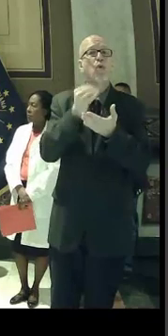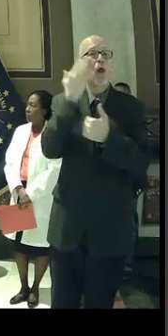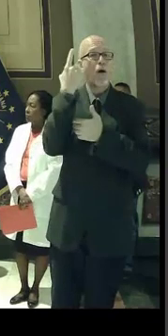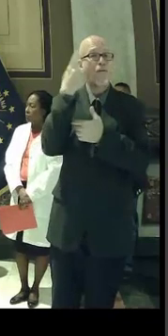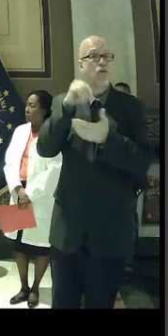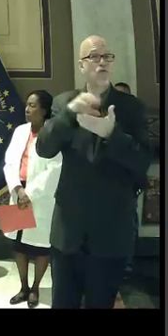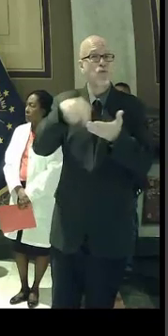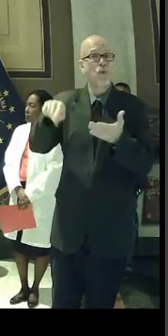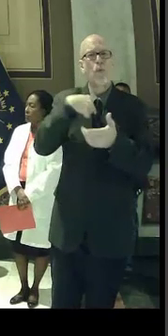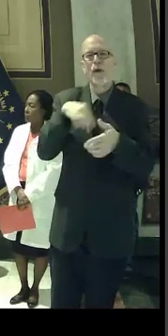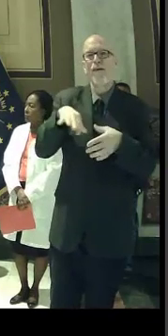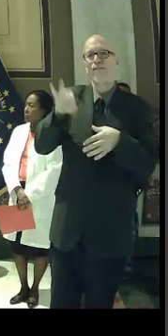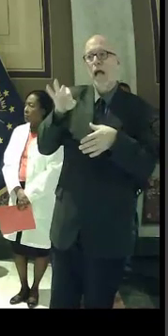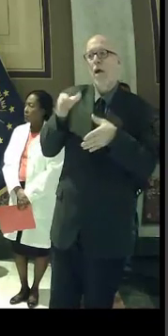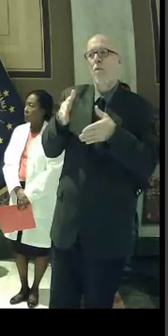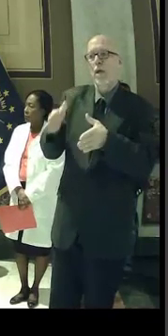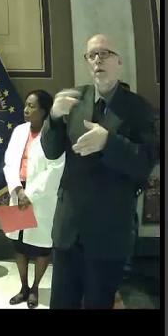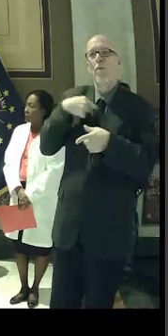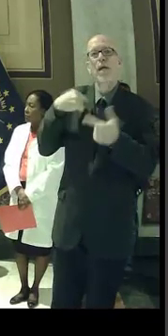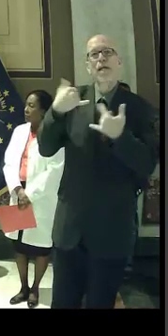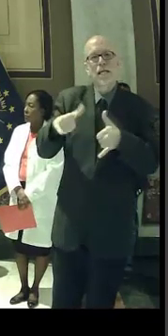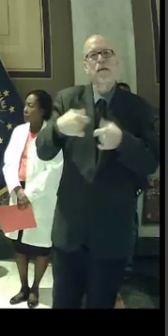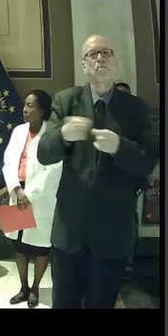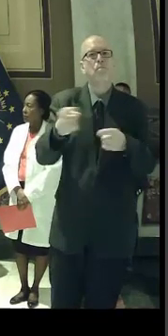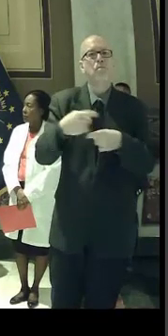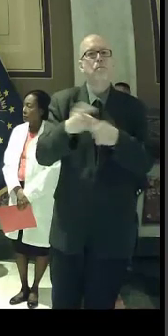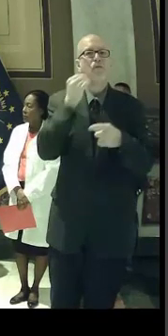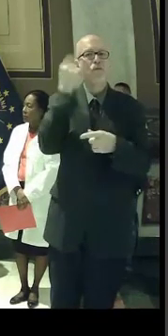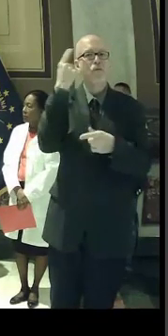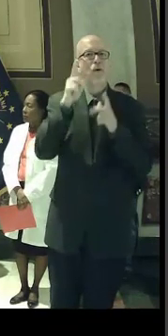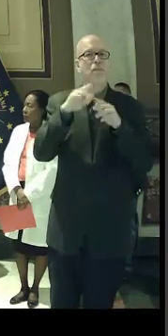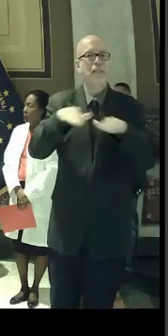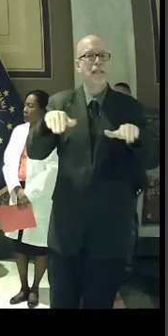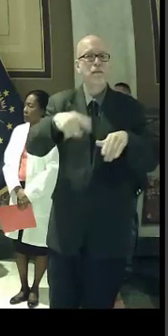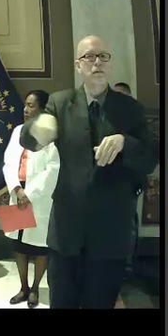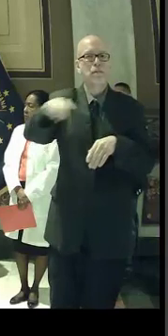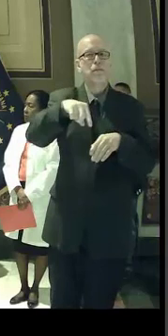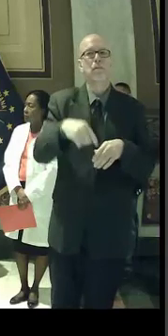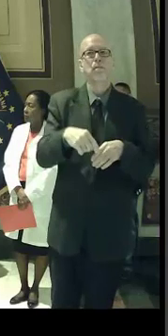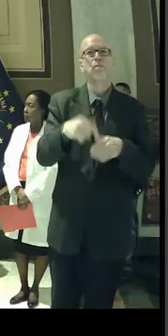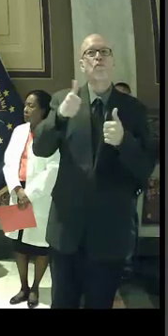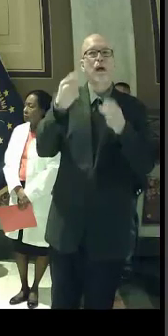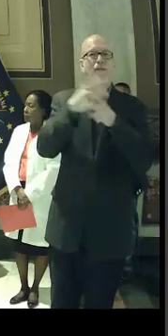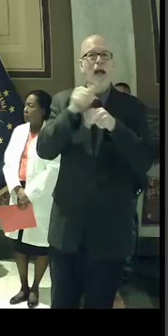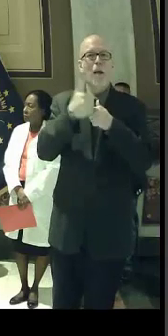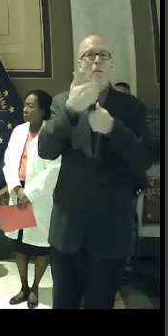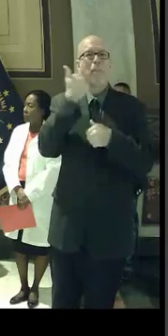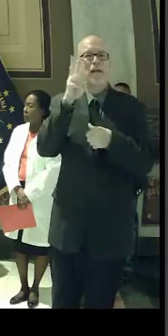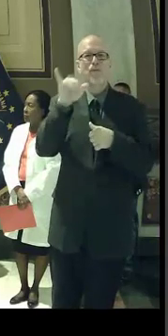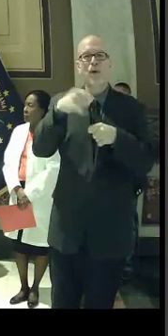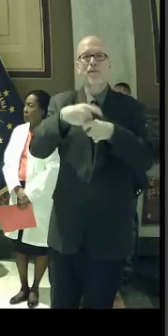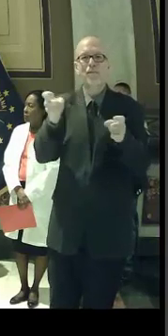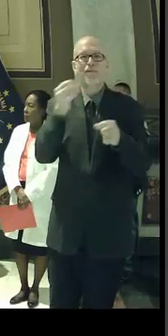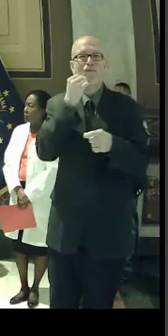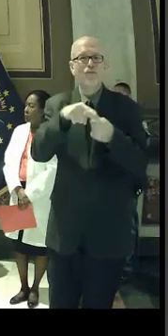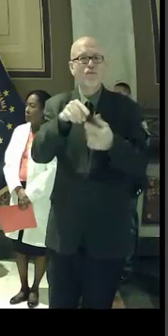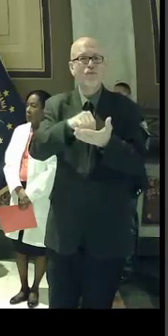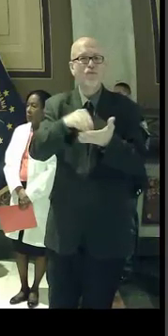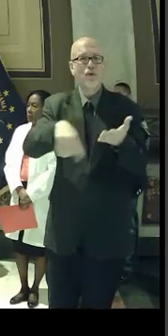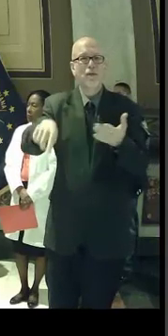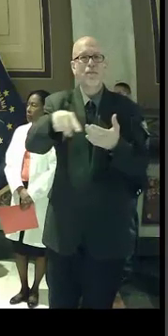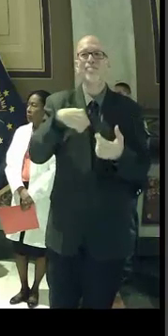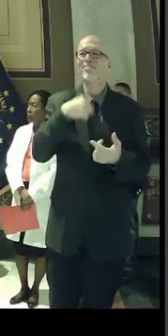found a mechanism to provide food for everyone during this time and trying to figure out the best way to distribute that food. We are still